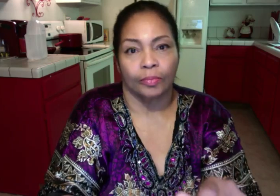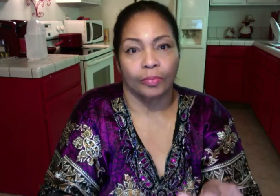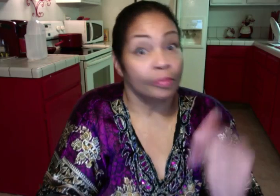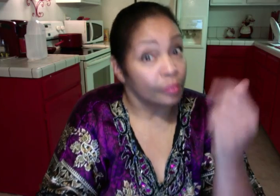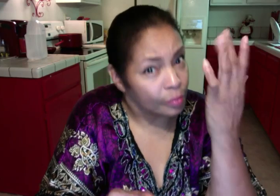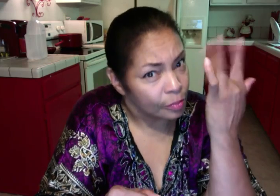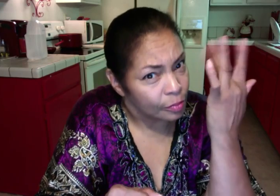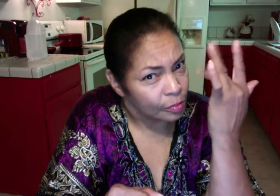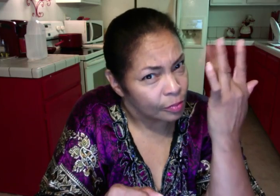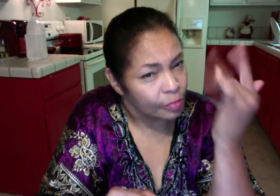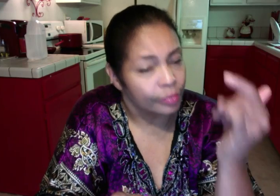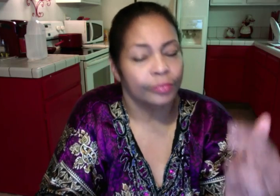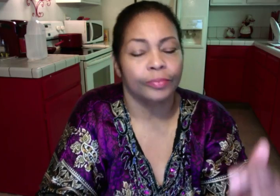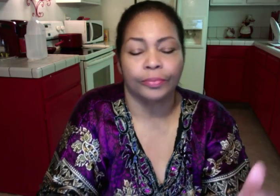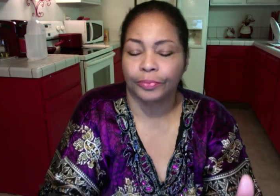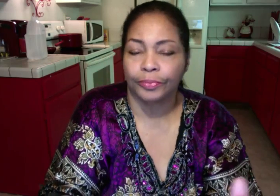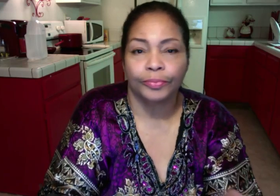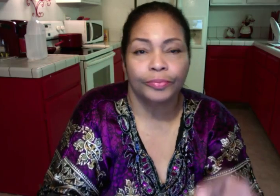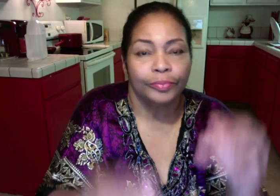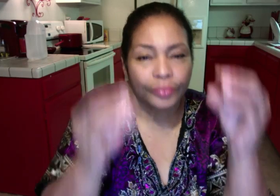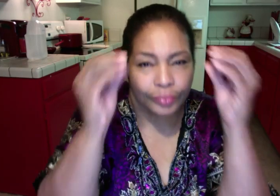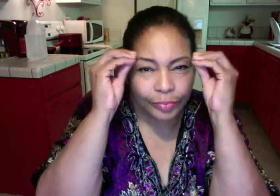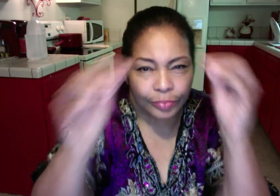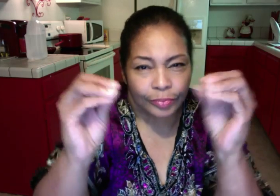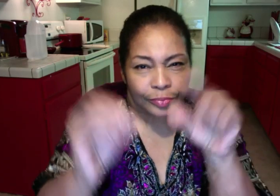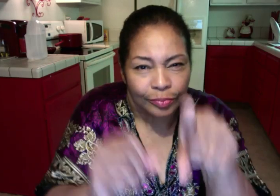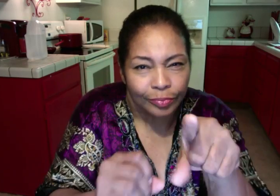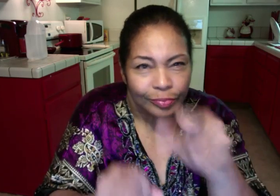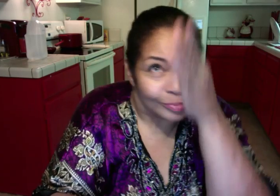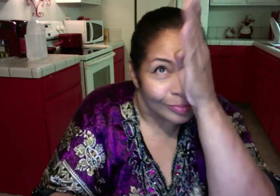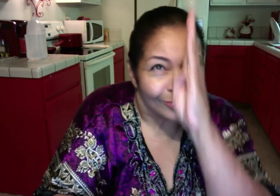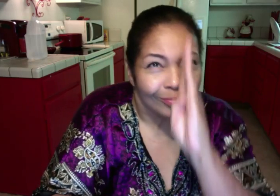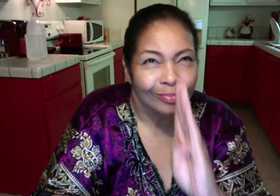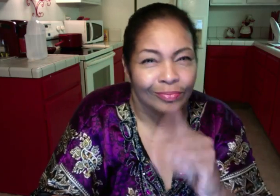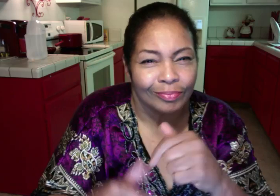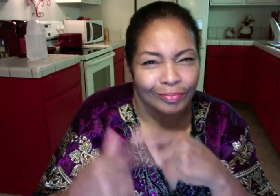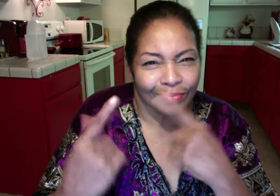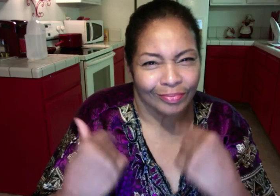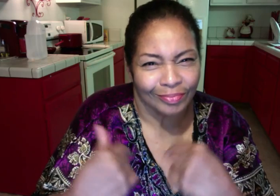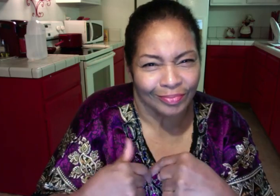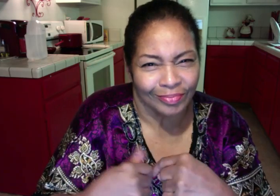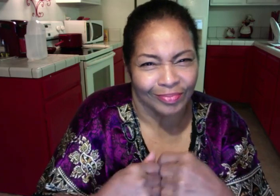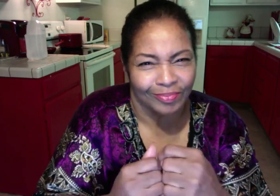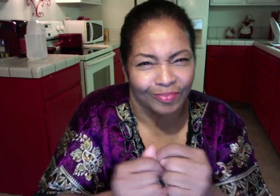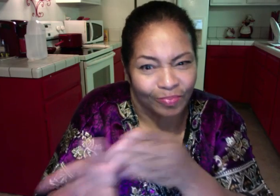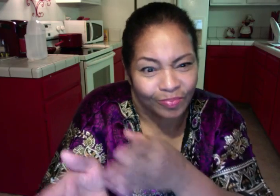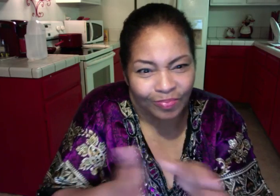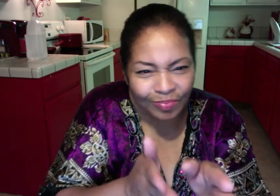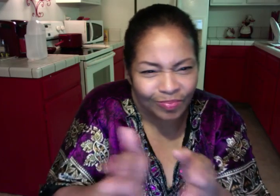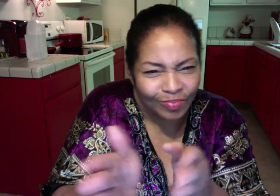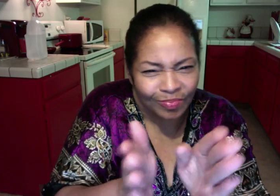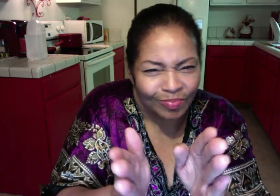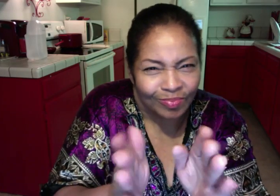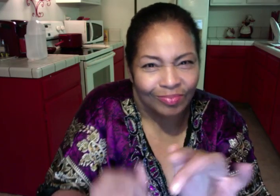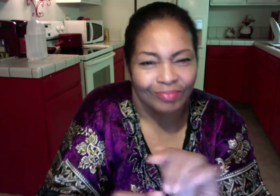that Bible will teach you God's heart. It'll teach you the nature of God, how He cares for you,